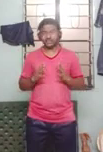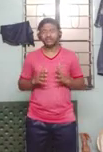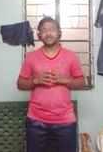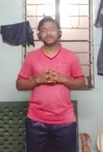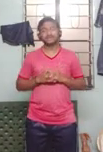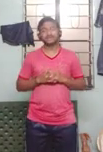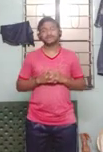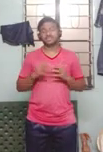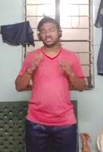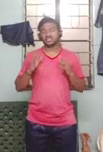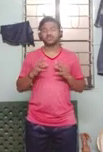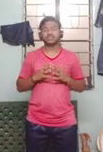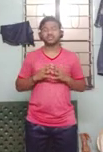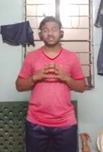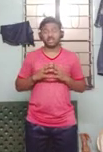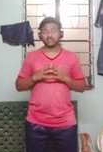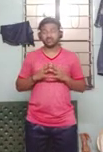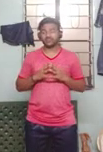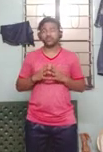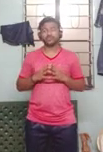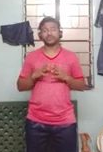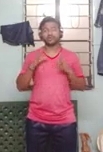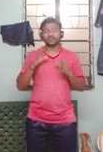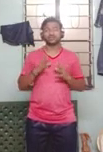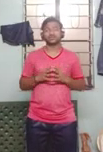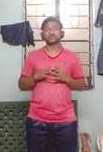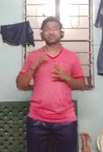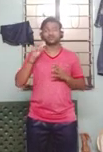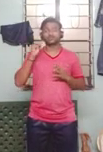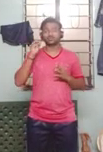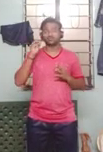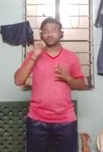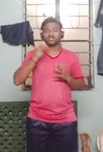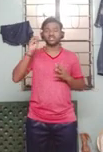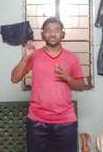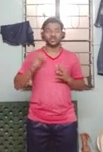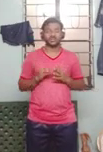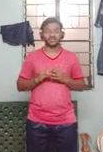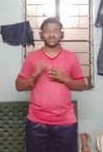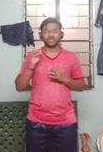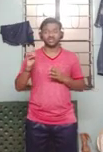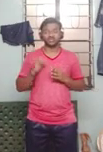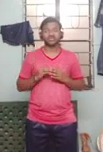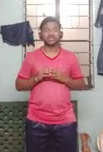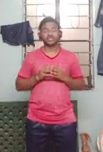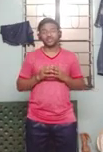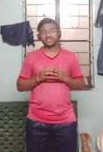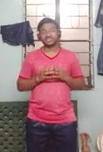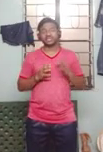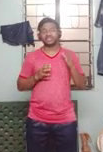Here, the destruction method can perform the operation of your object destruction. It means it